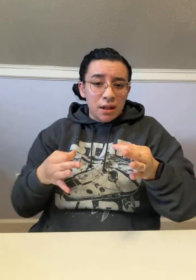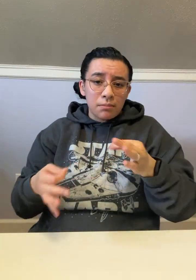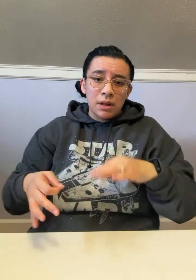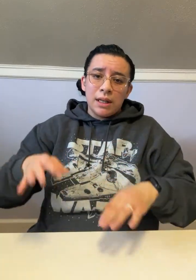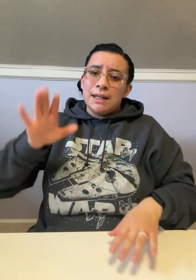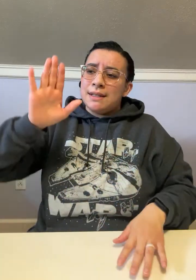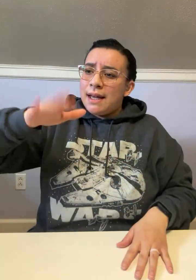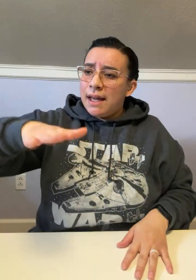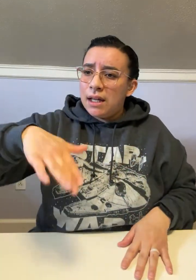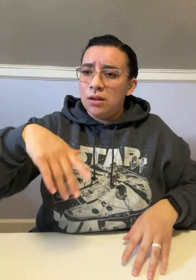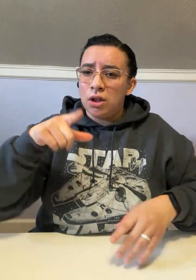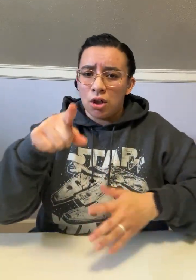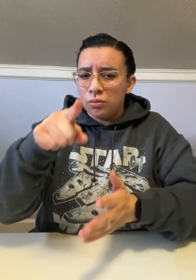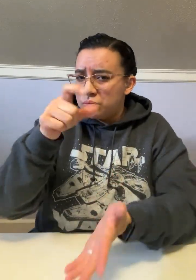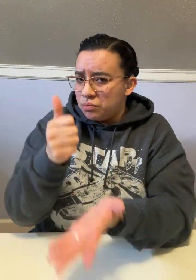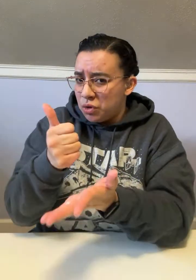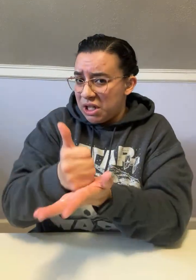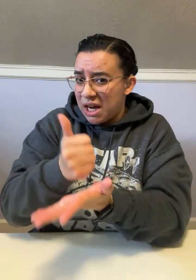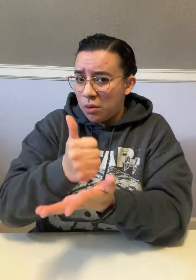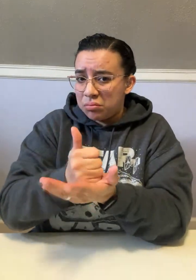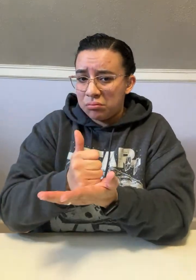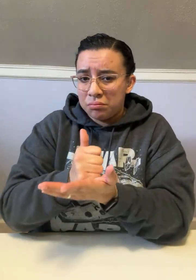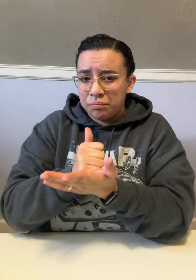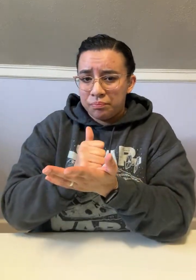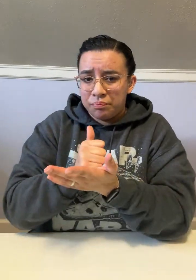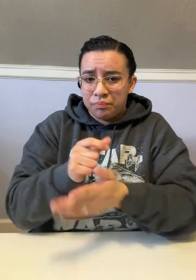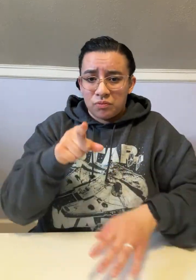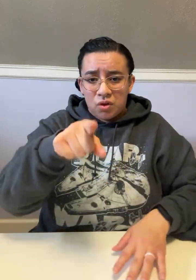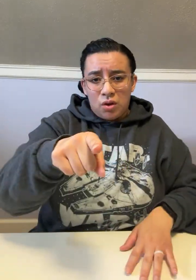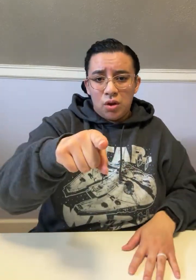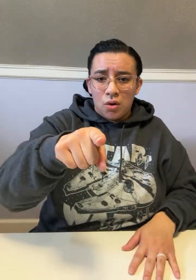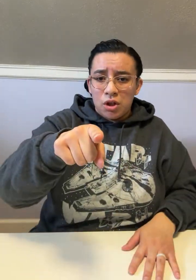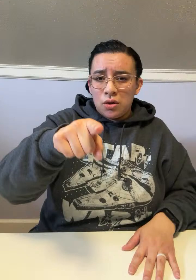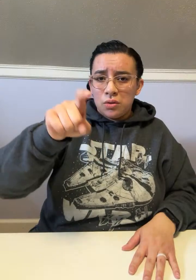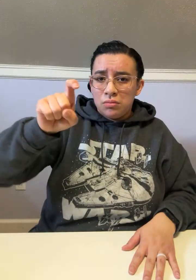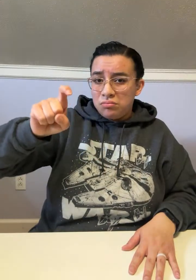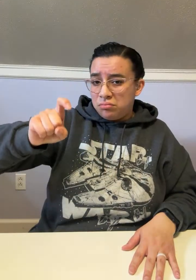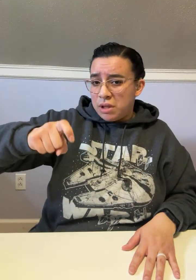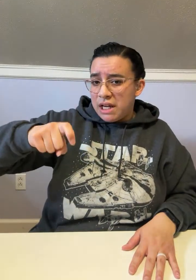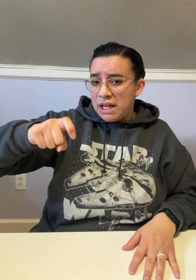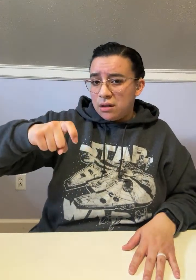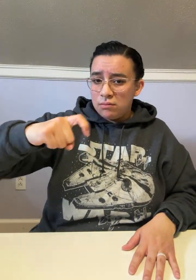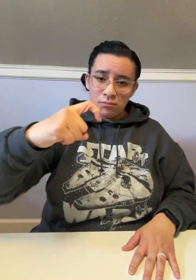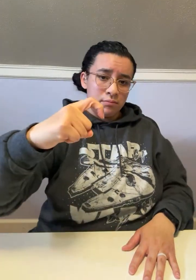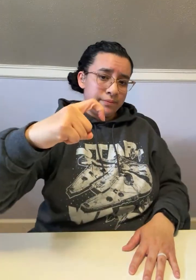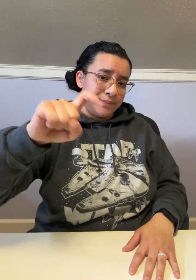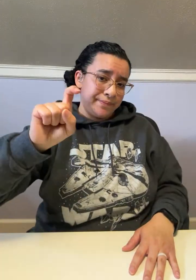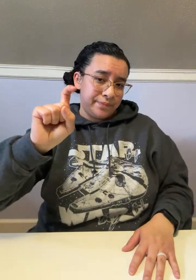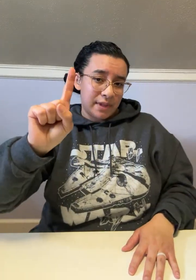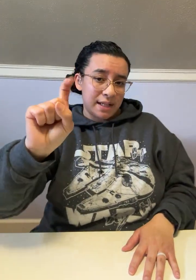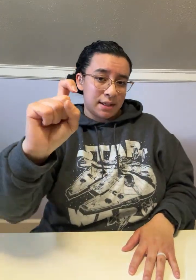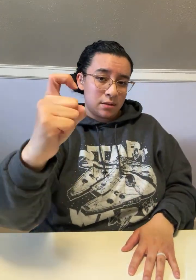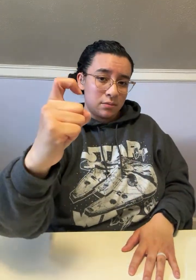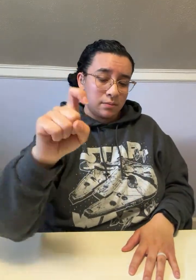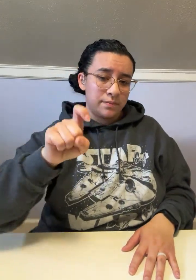them, say, hey, you need help. So you go, you need X,